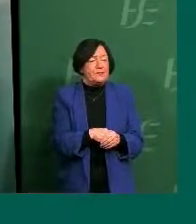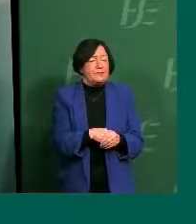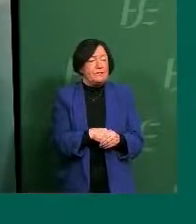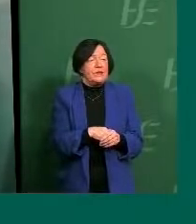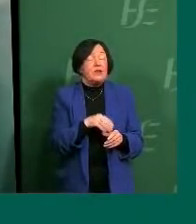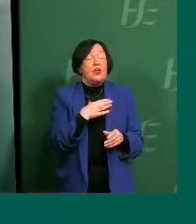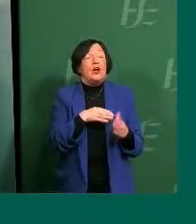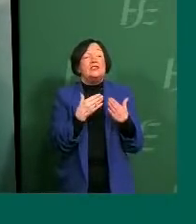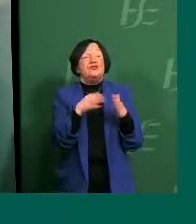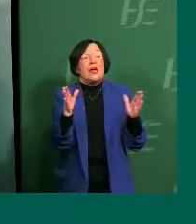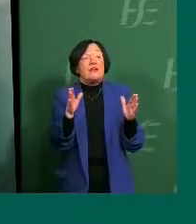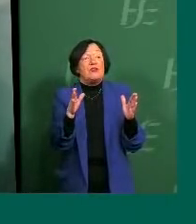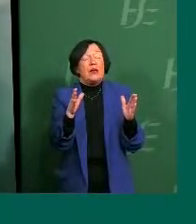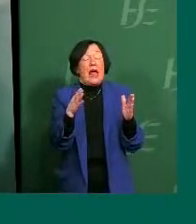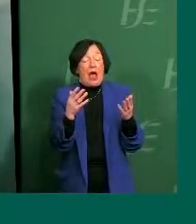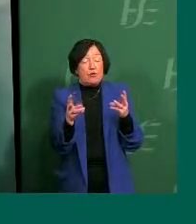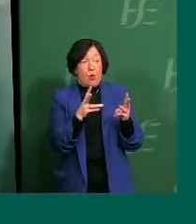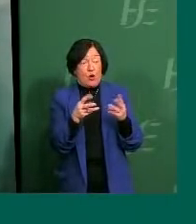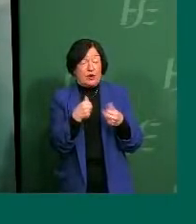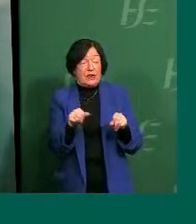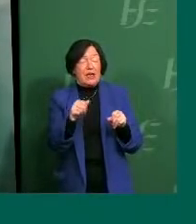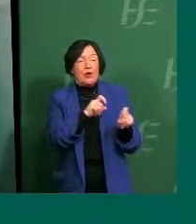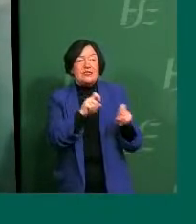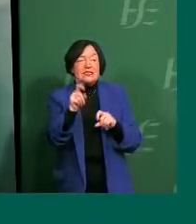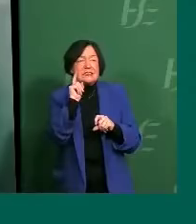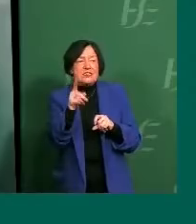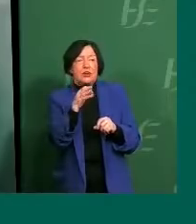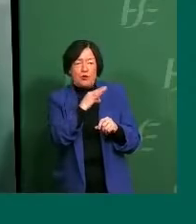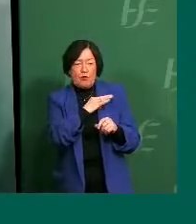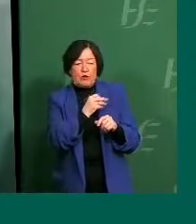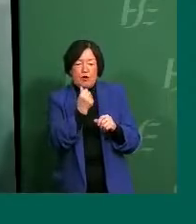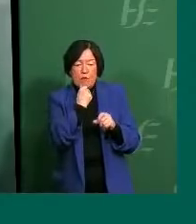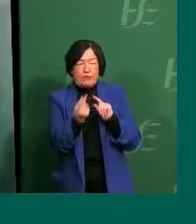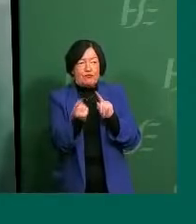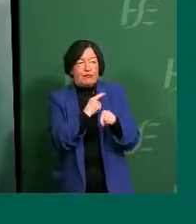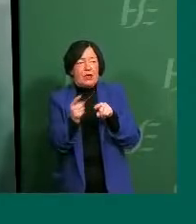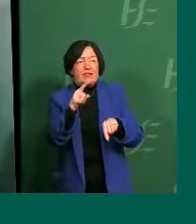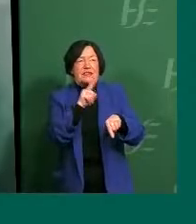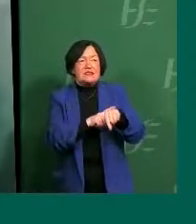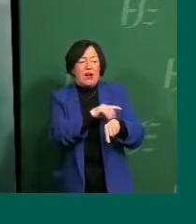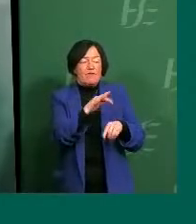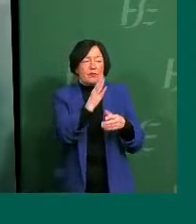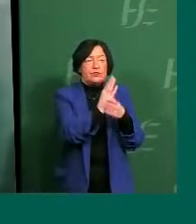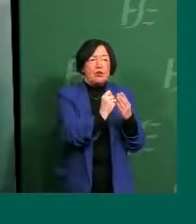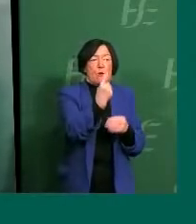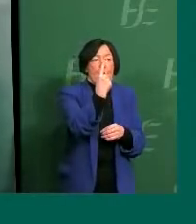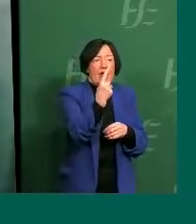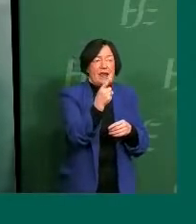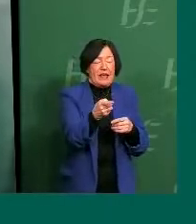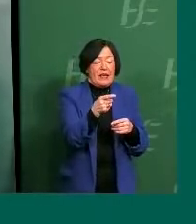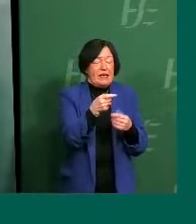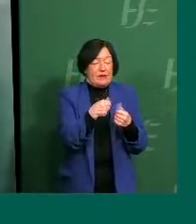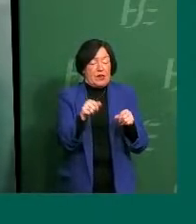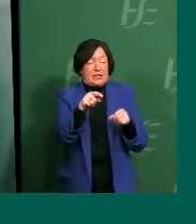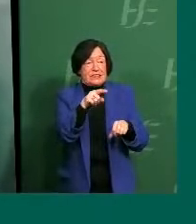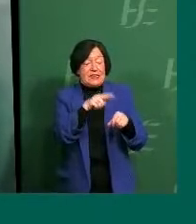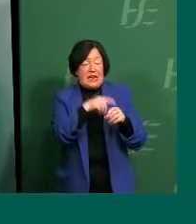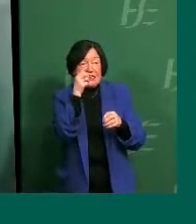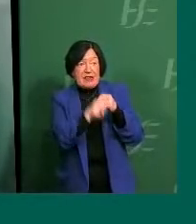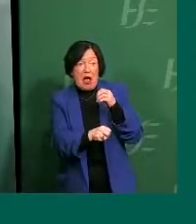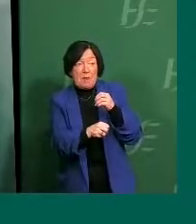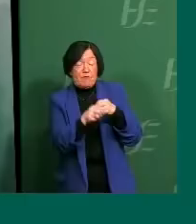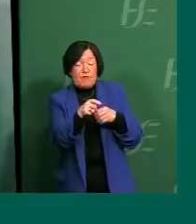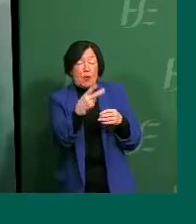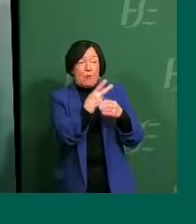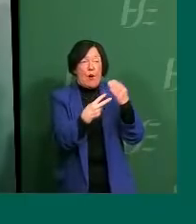So just in general, on the performance side, we're still seeing good turnaround in terms of the time from when someone, the end-to-end time in terms of turnaround